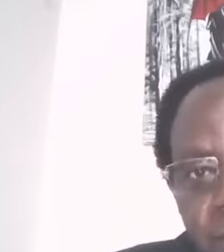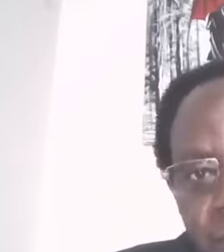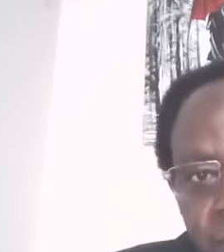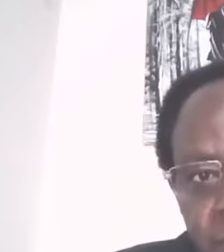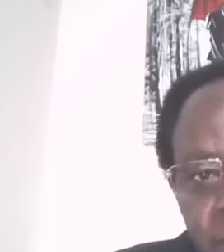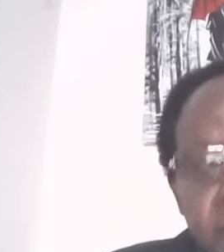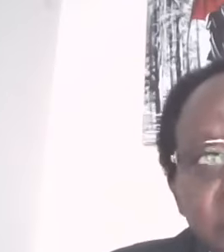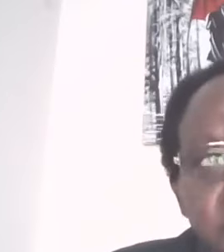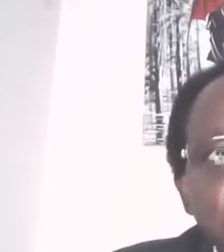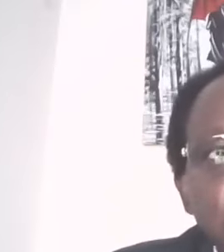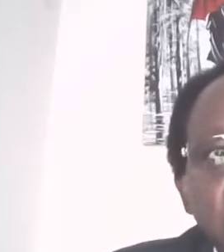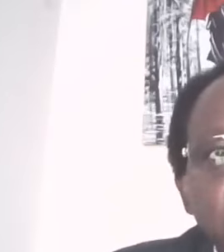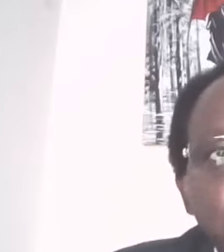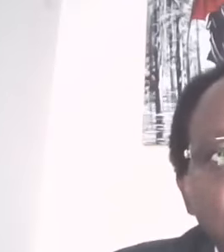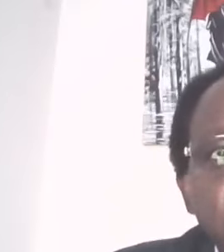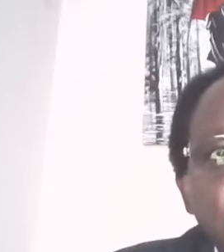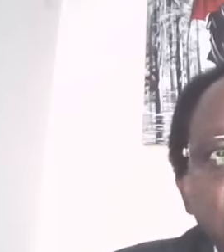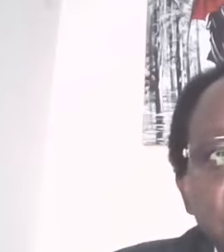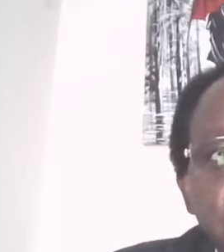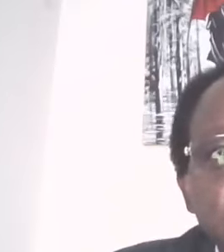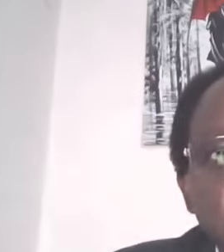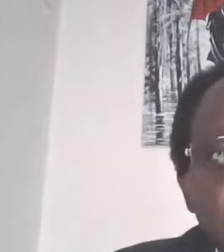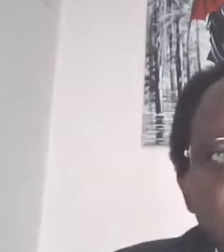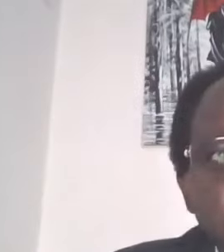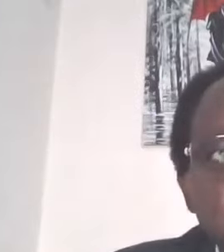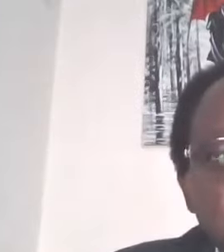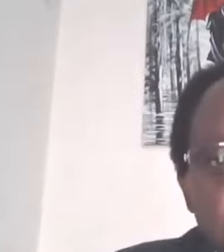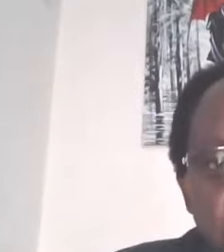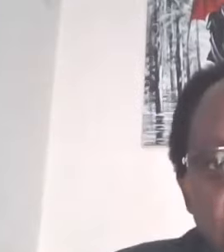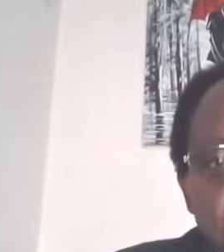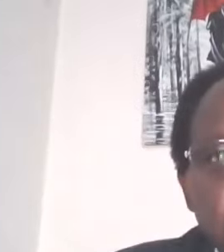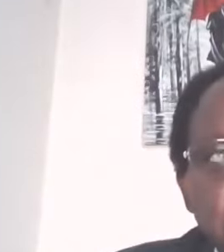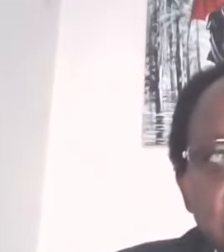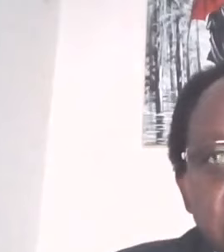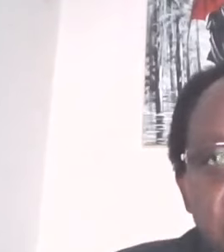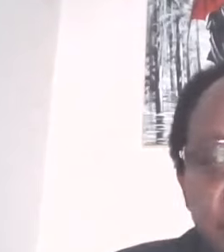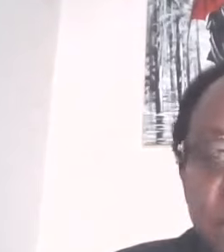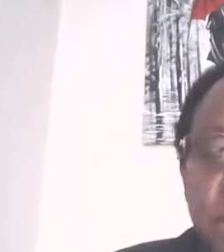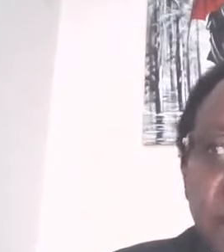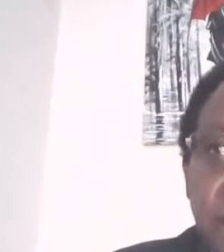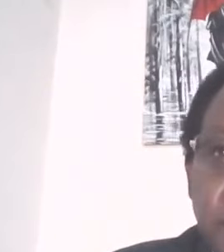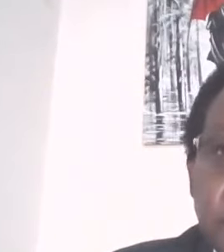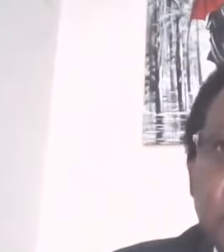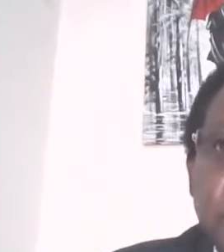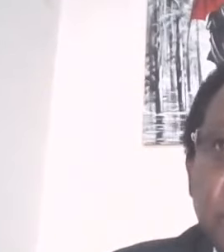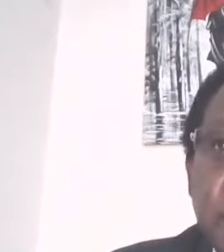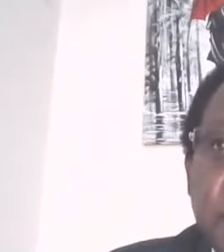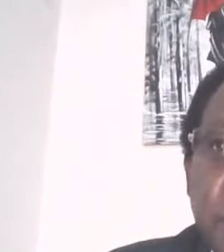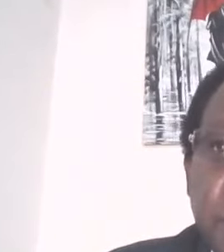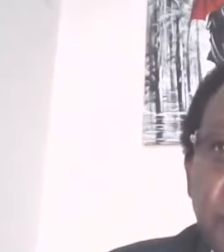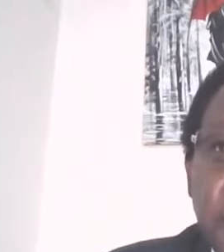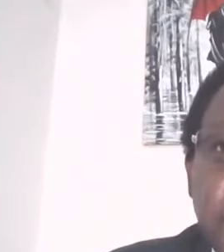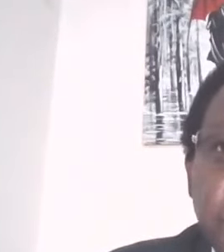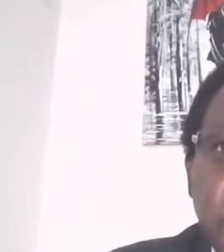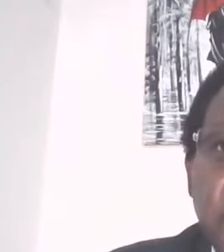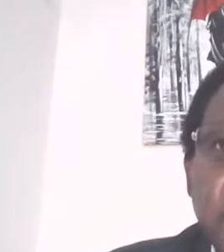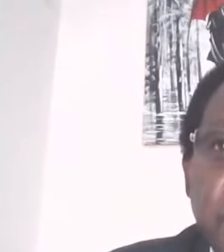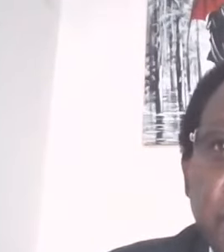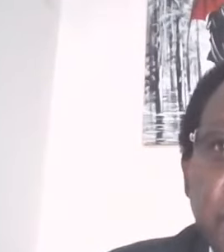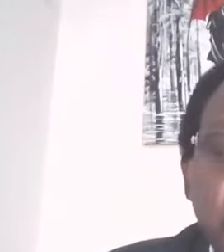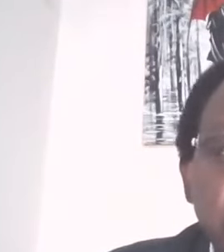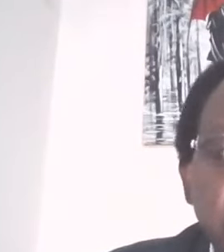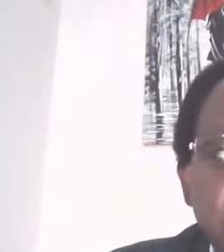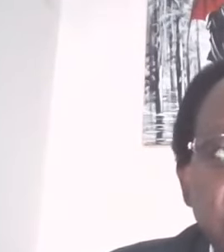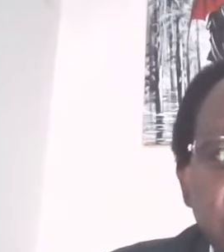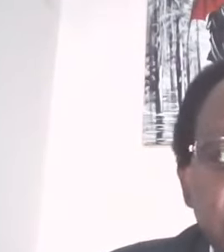it. Just think of the alcoholic or the drug user that you know, that you have seen. It may be a relative, it may be an employee, it